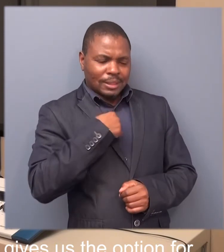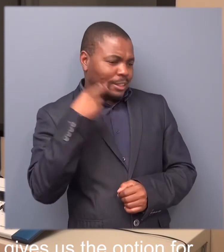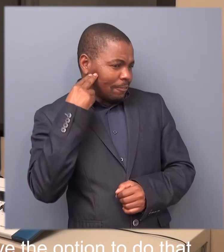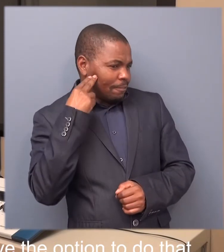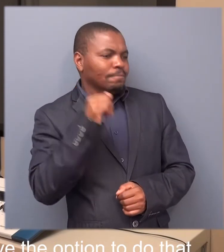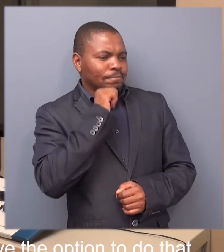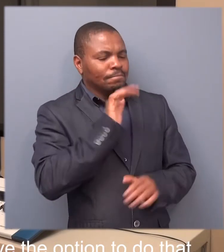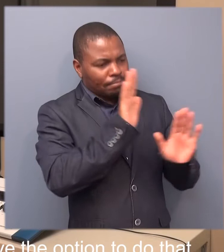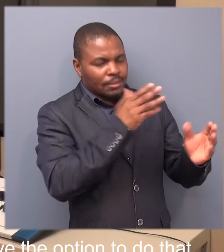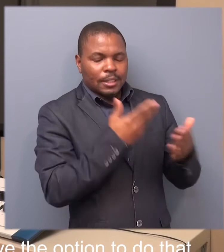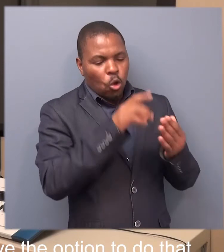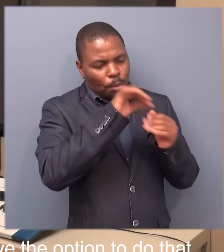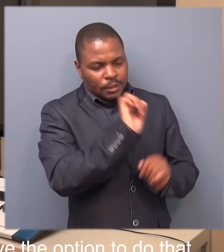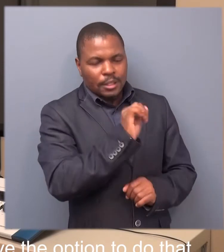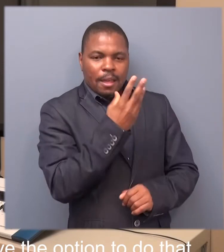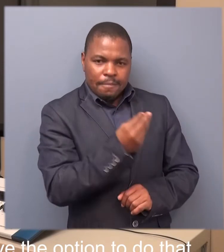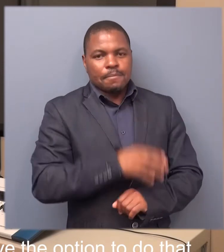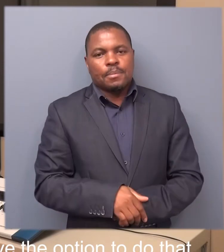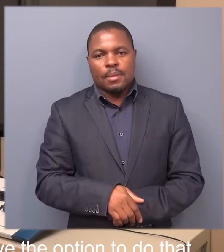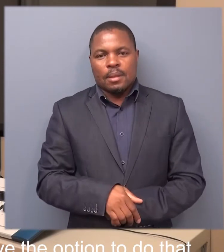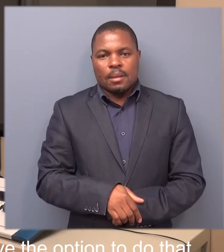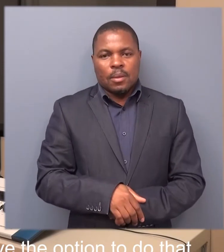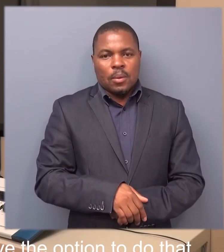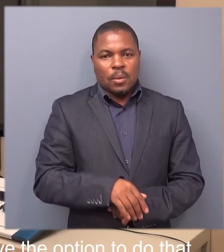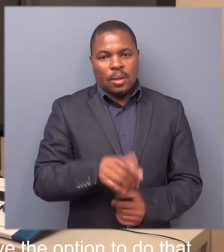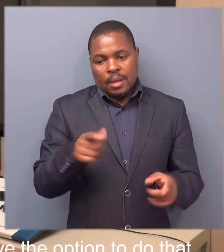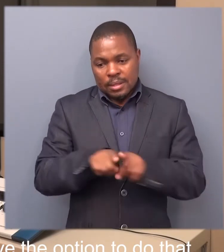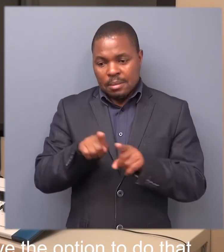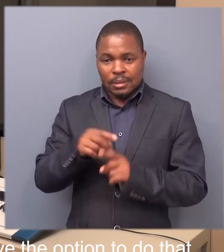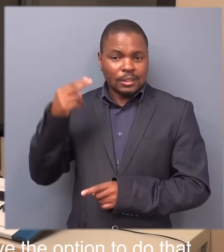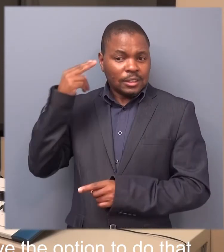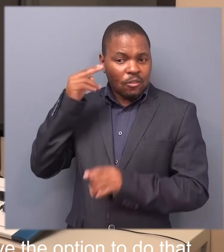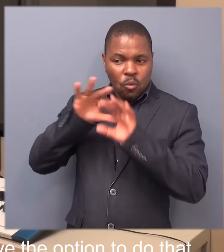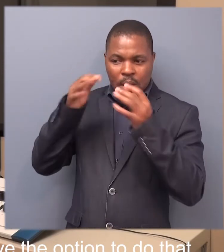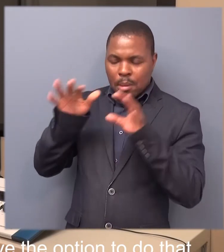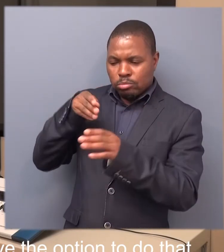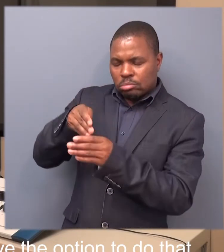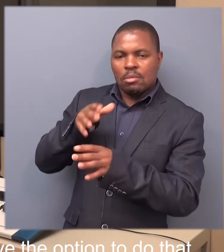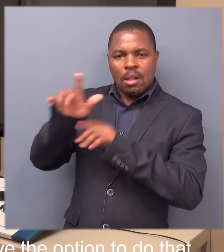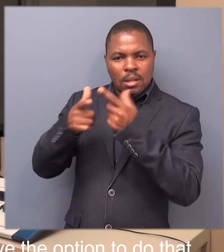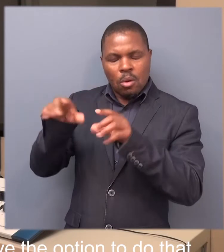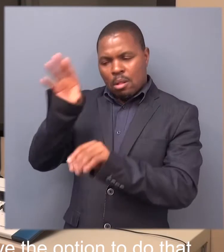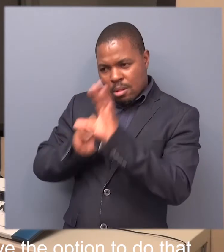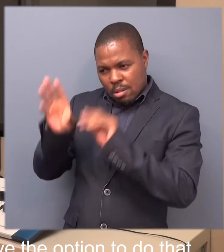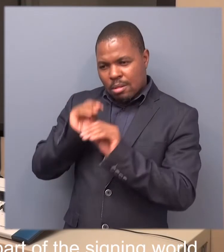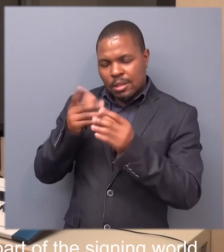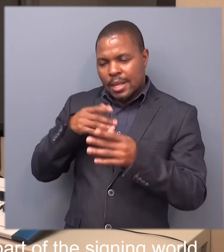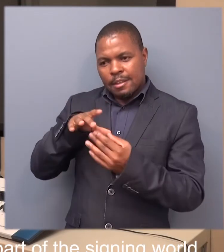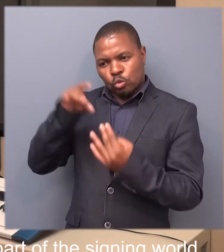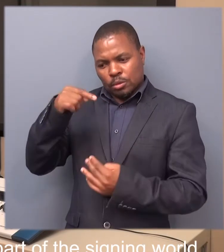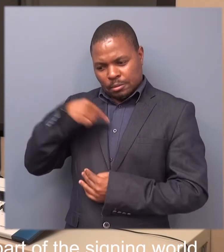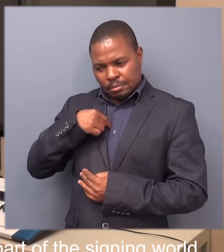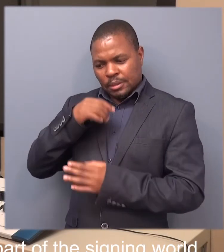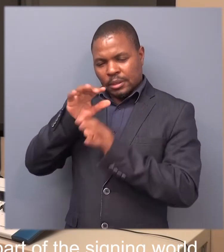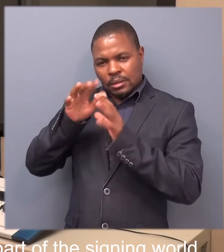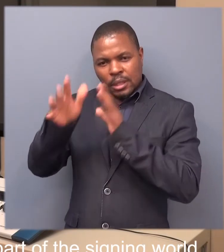hearing world, even though they are deaf, the option to do that. As people who are part of the deaf world who learn